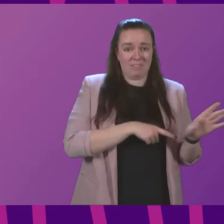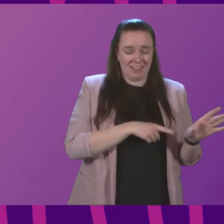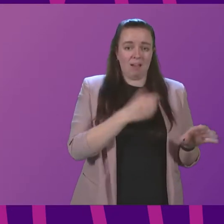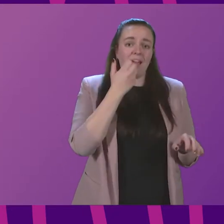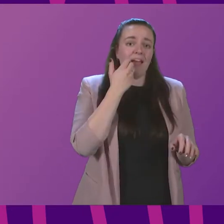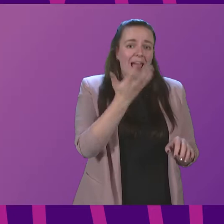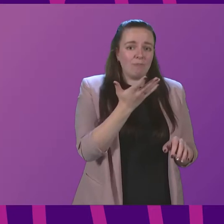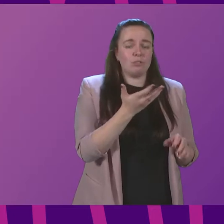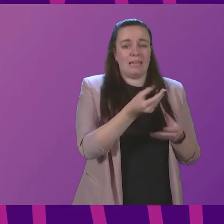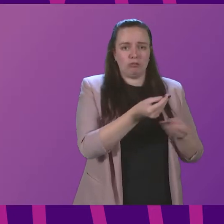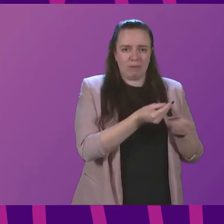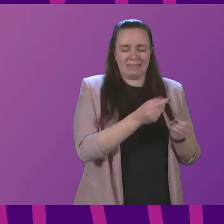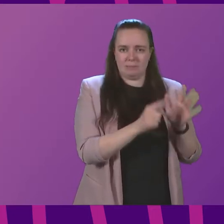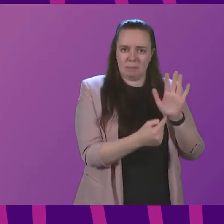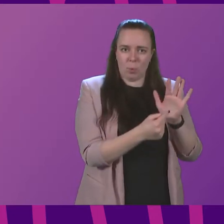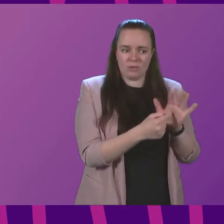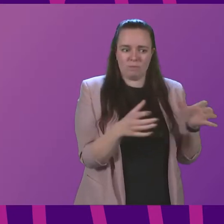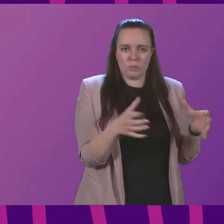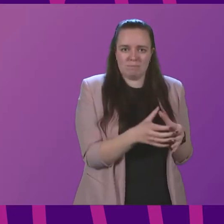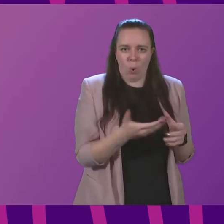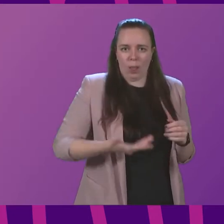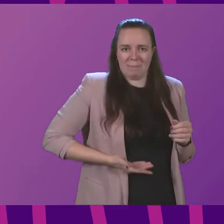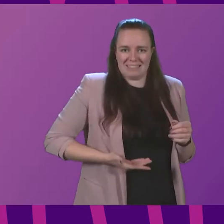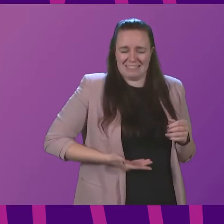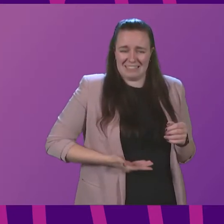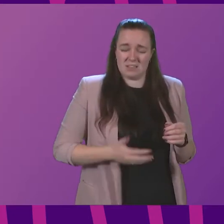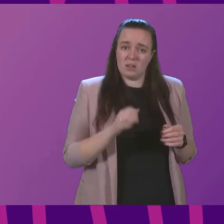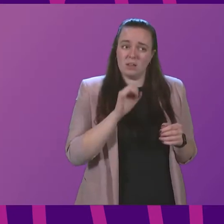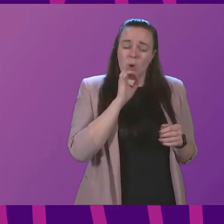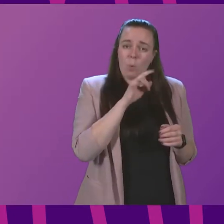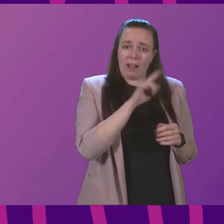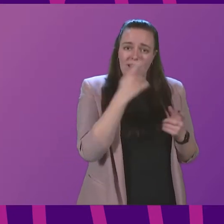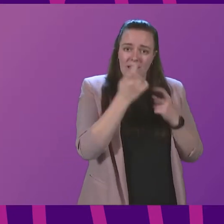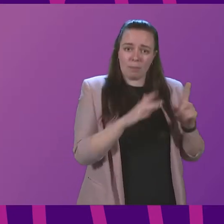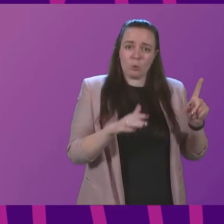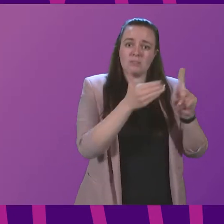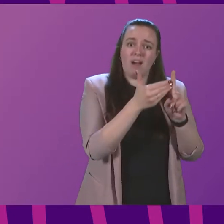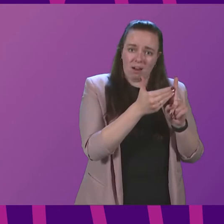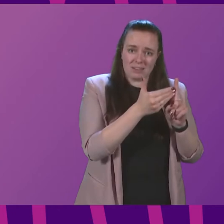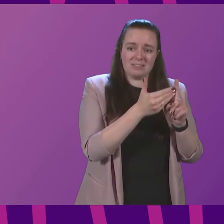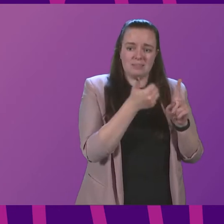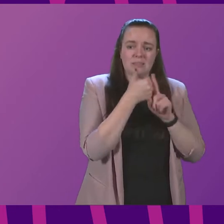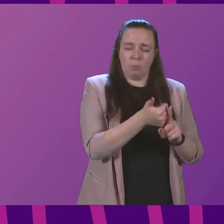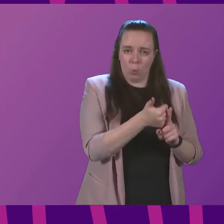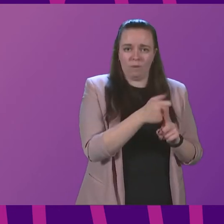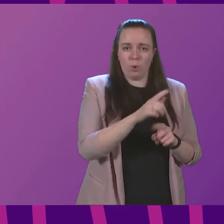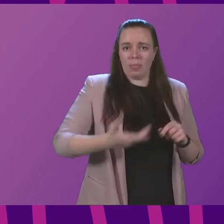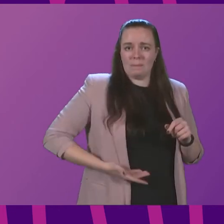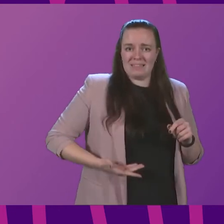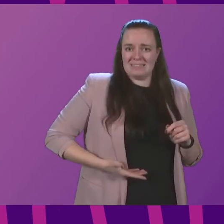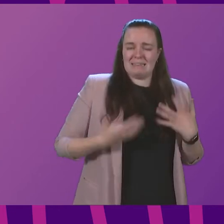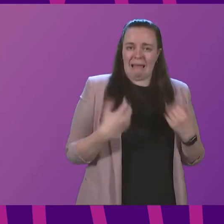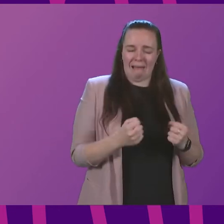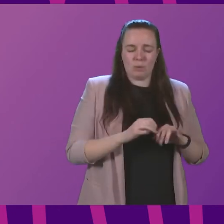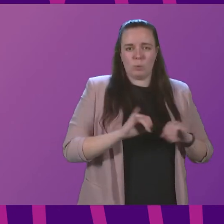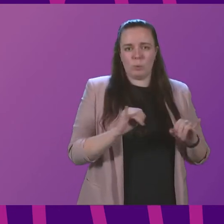day's trading counts for our struggling small businesses and will he therefore look at a targeted package of support for those businesses which suffer significant